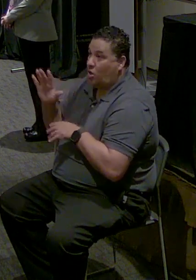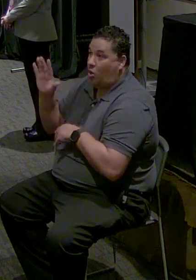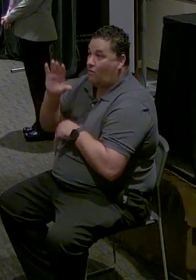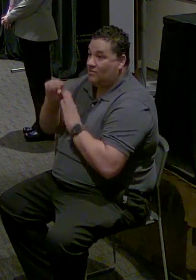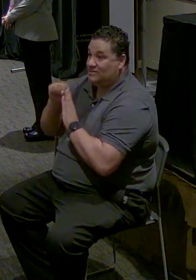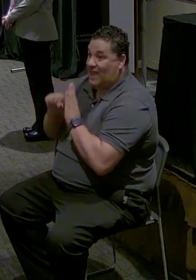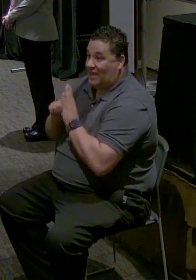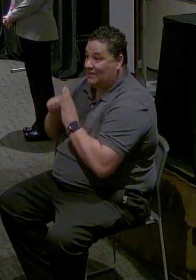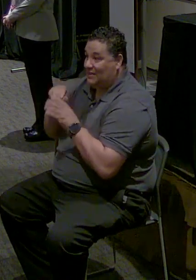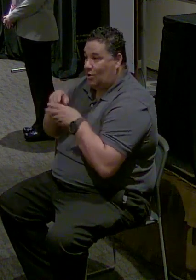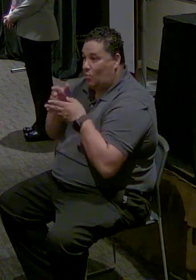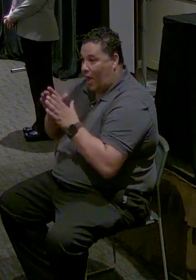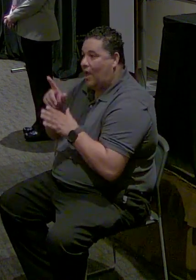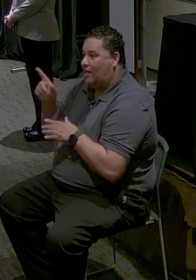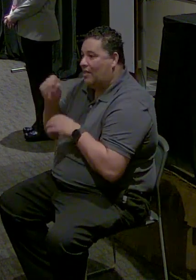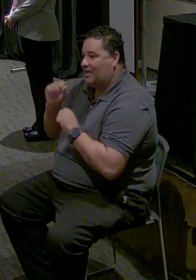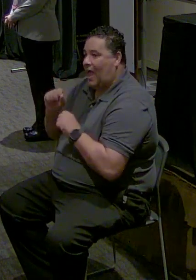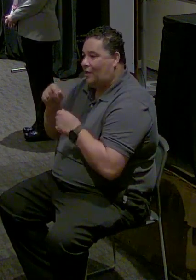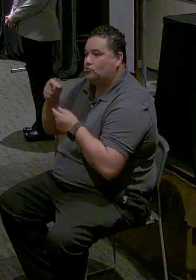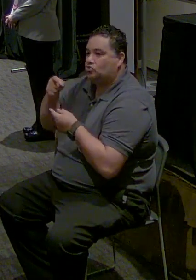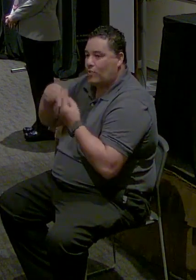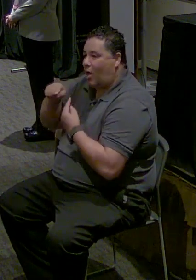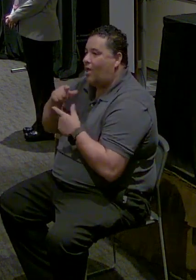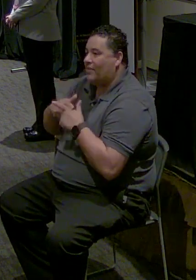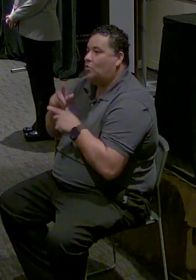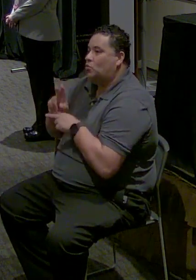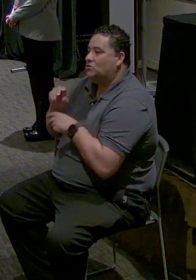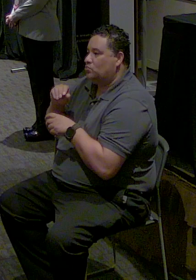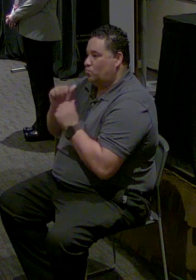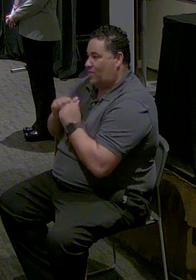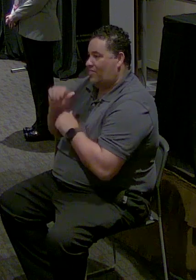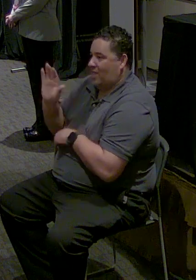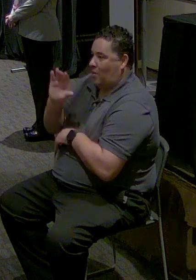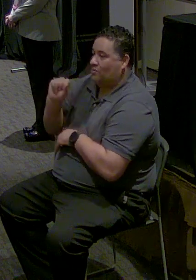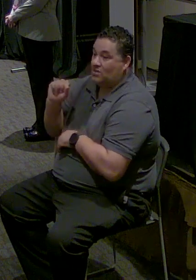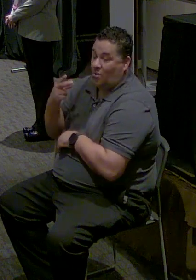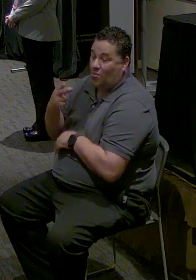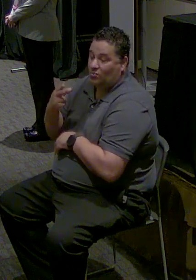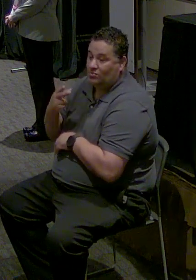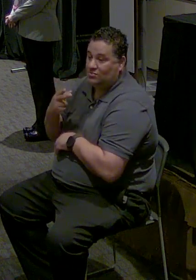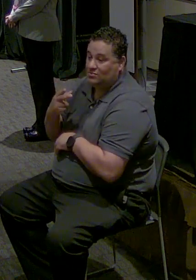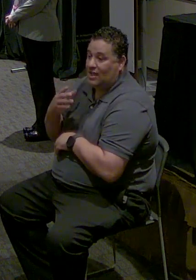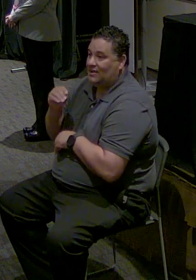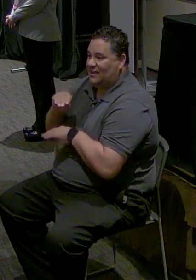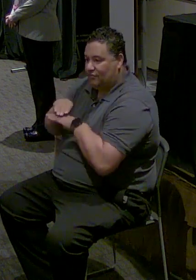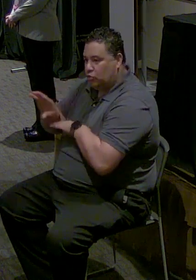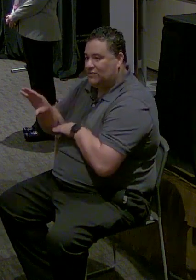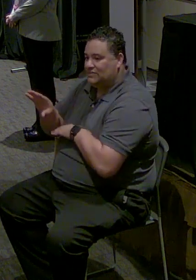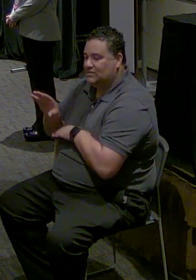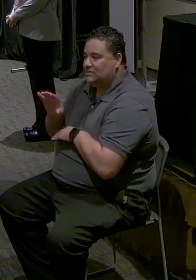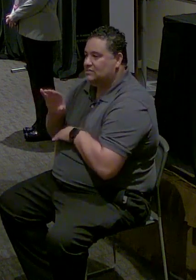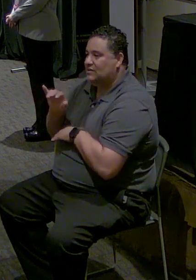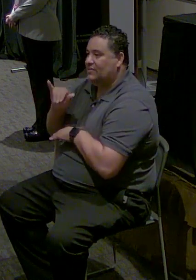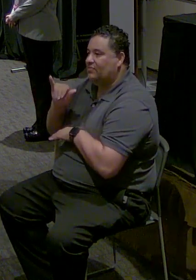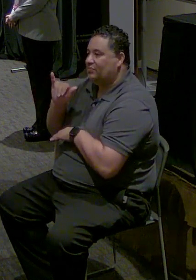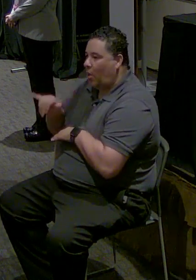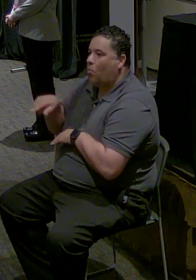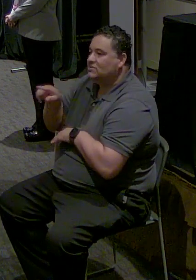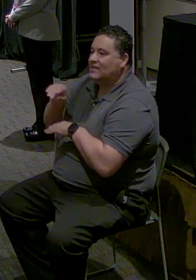such a way that they can then turn around and use it with their stakeholders and influence the